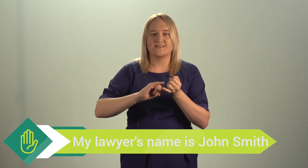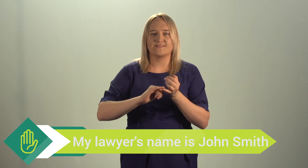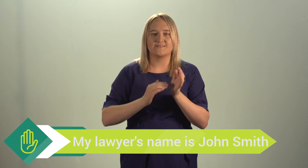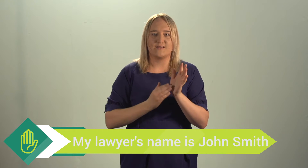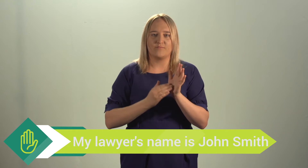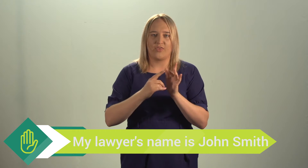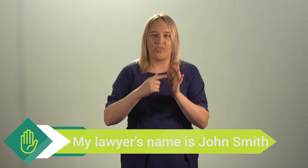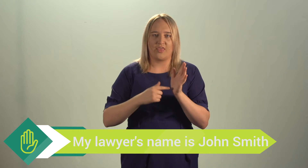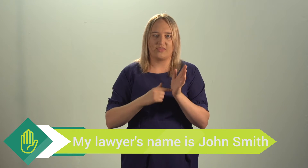Smith.